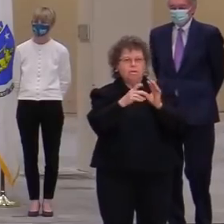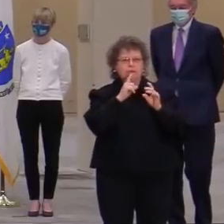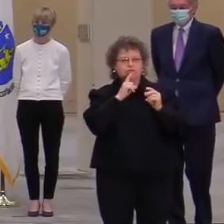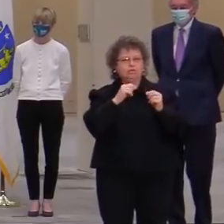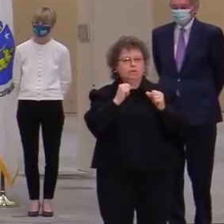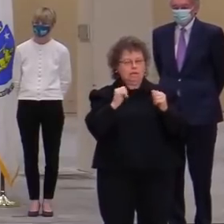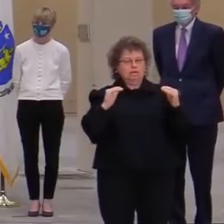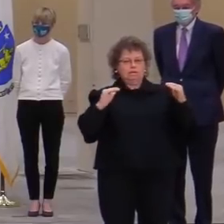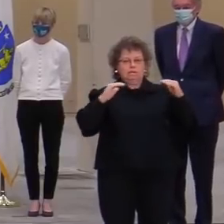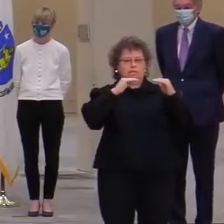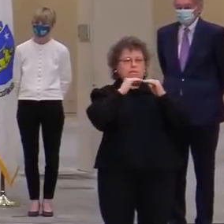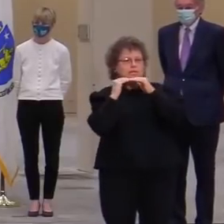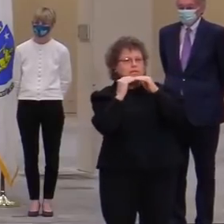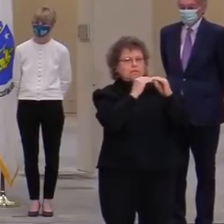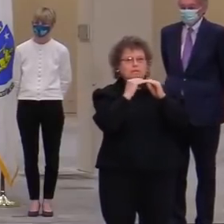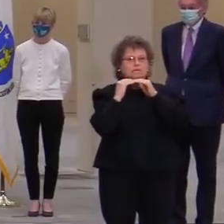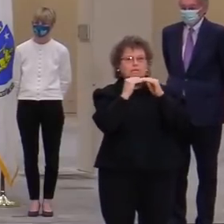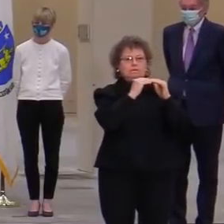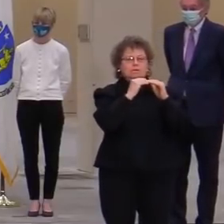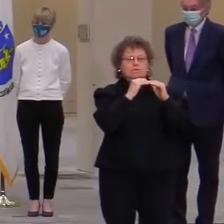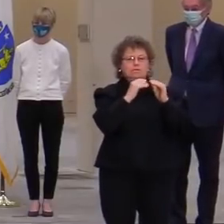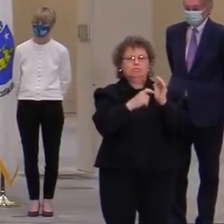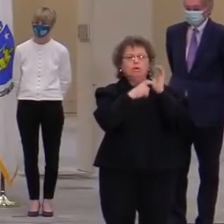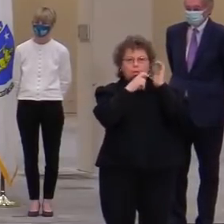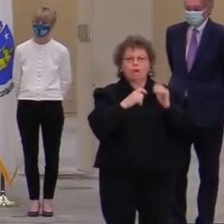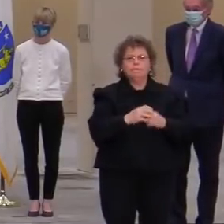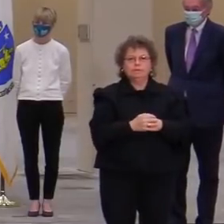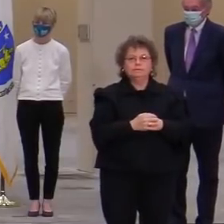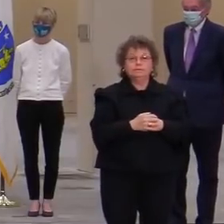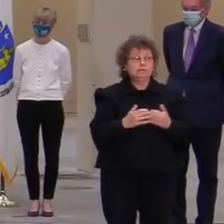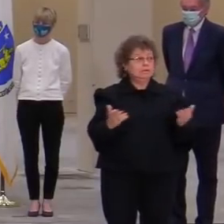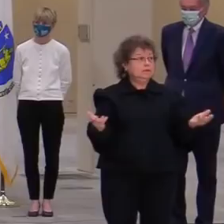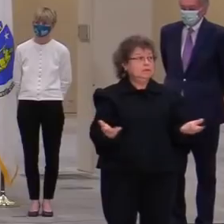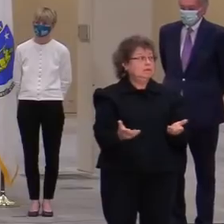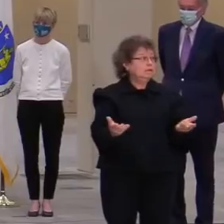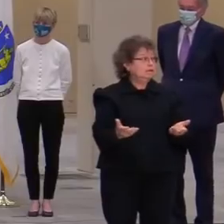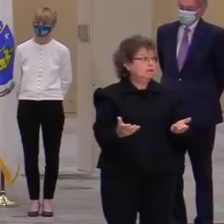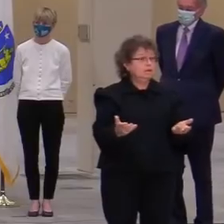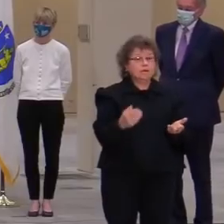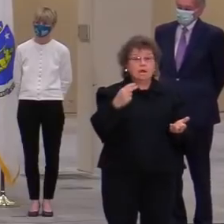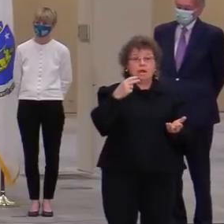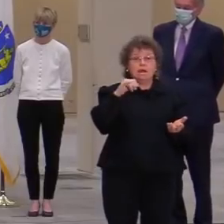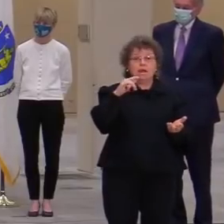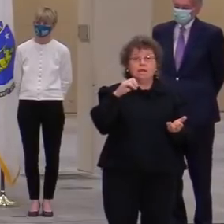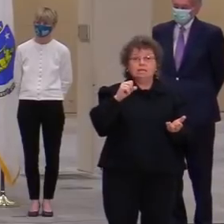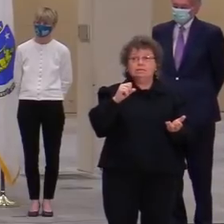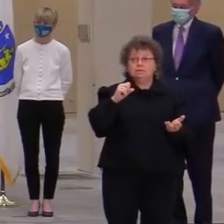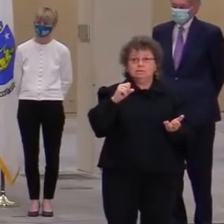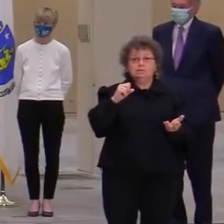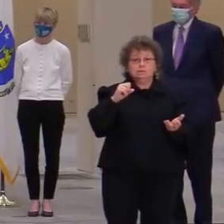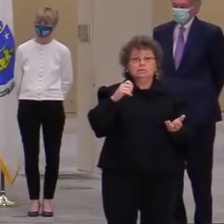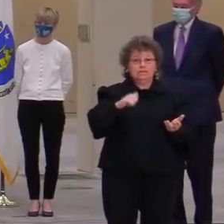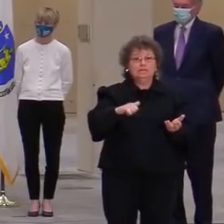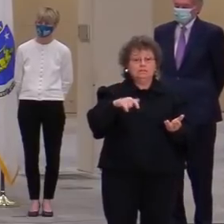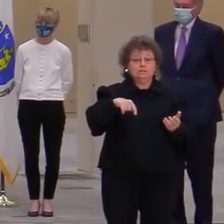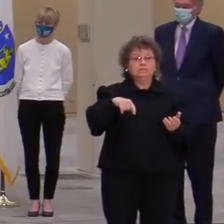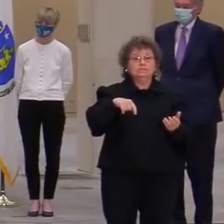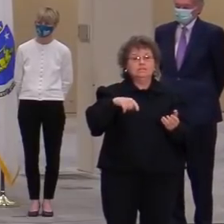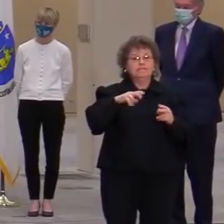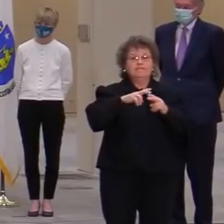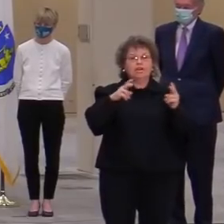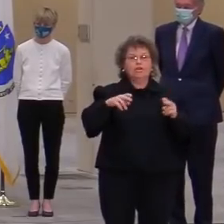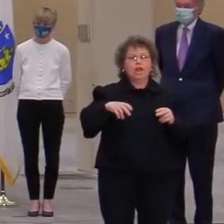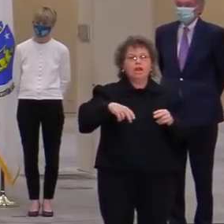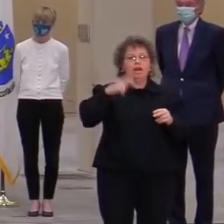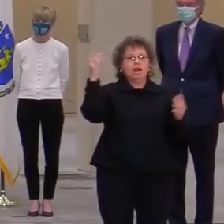requirements. The center that we're in today is also situated in a high-frequency transit